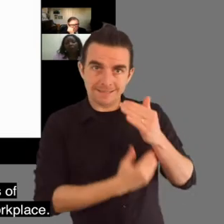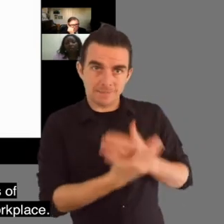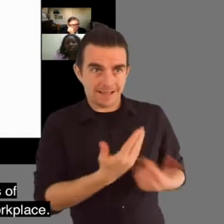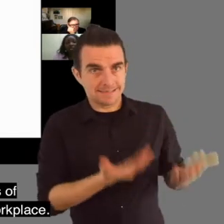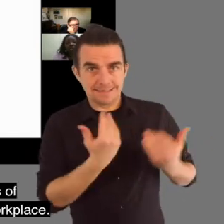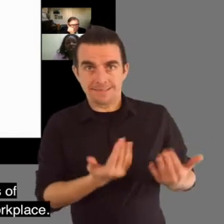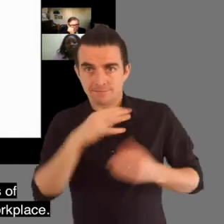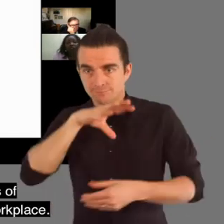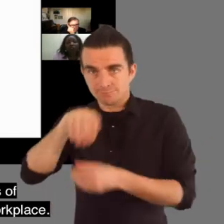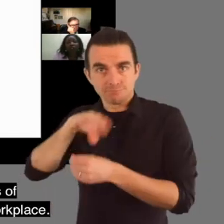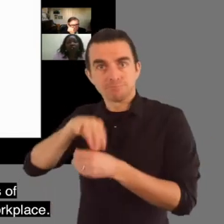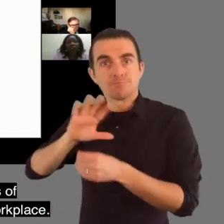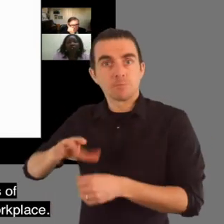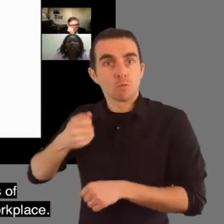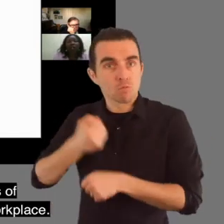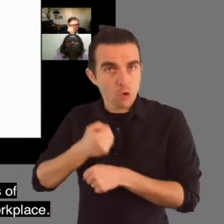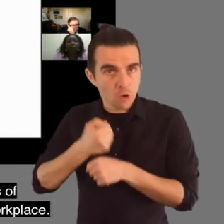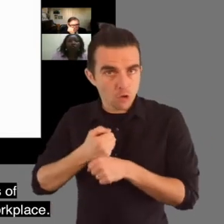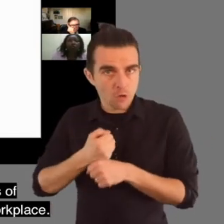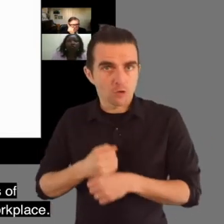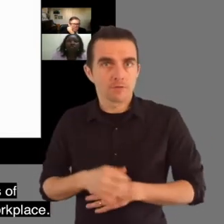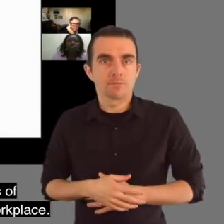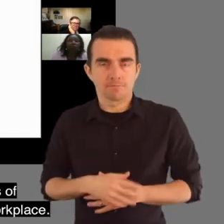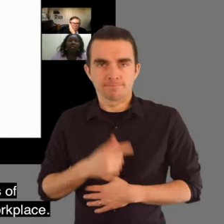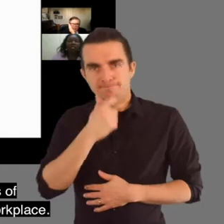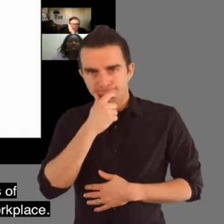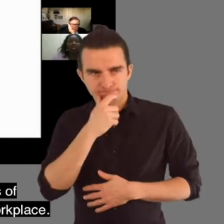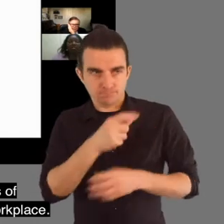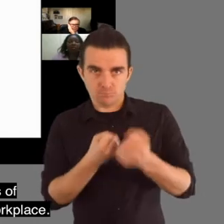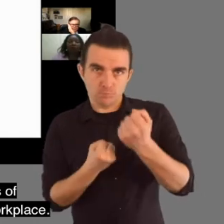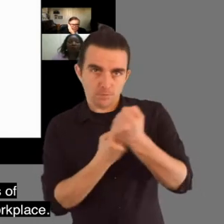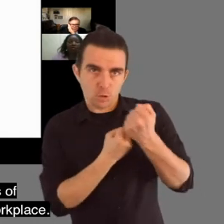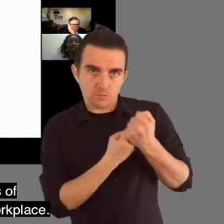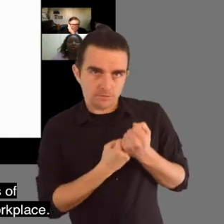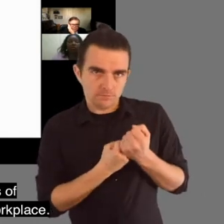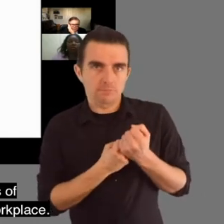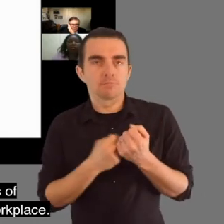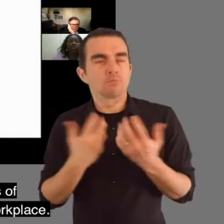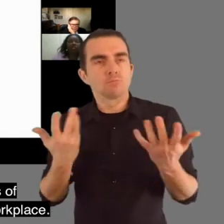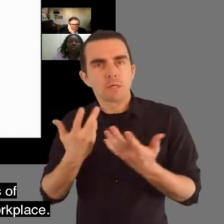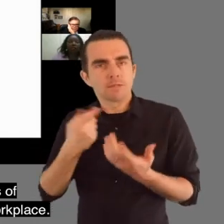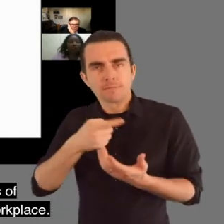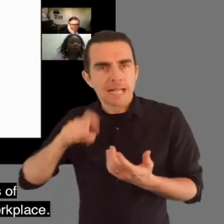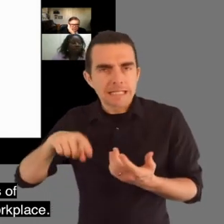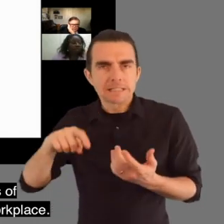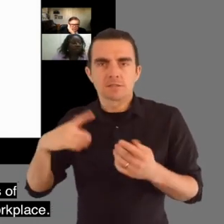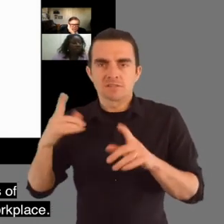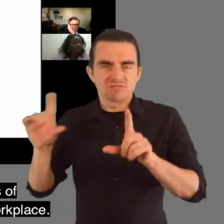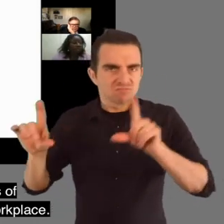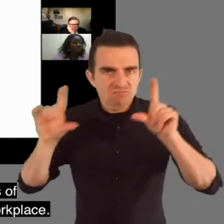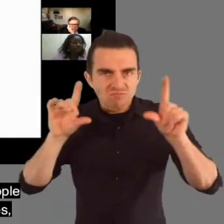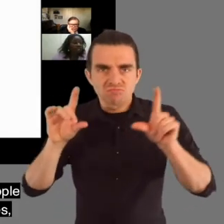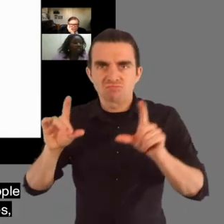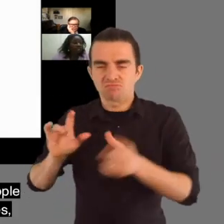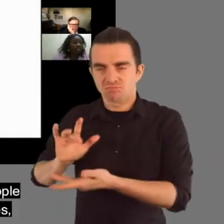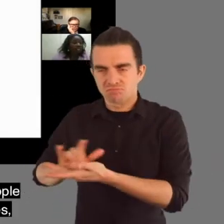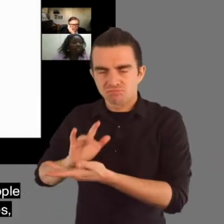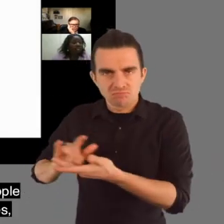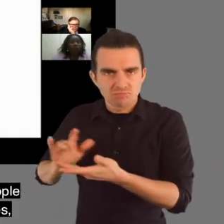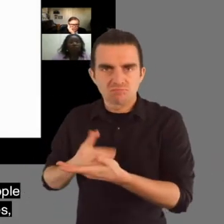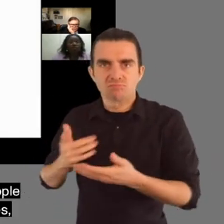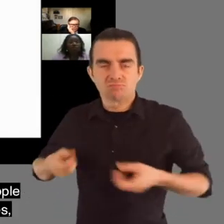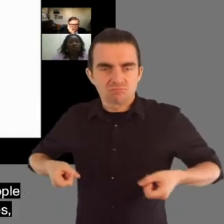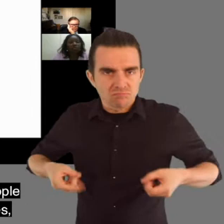to accommodate the needs of the persons with disability at its workplace, which it has employed. It has